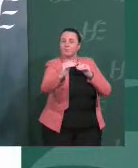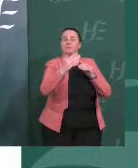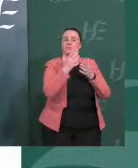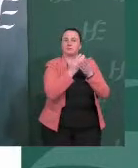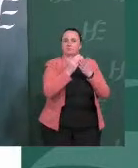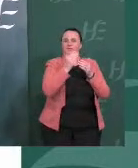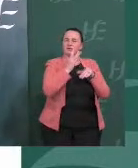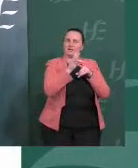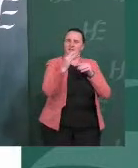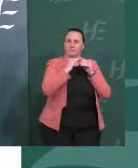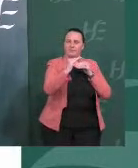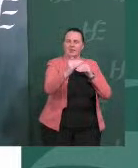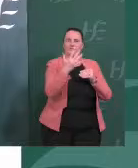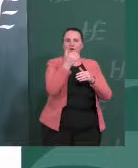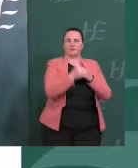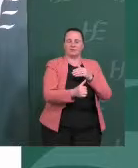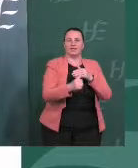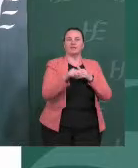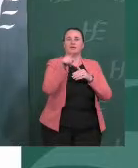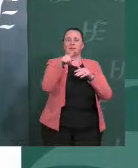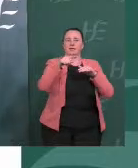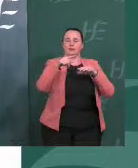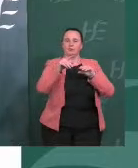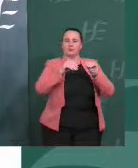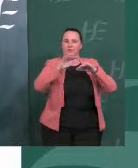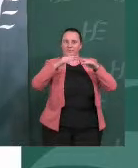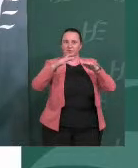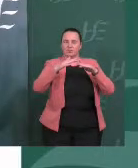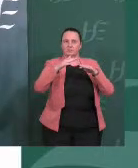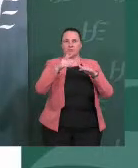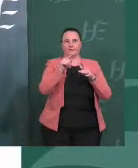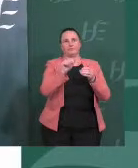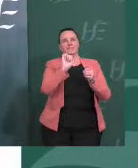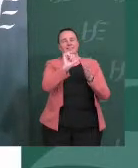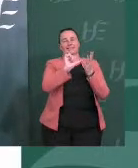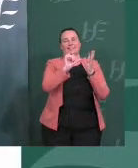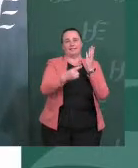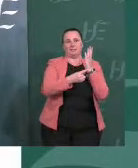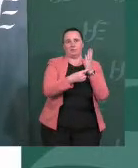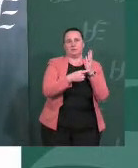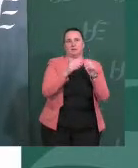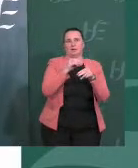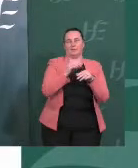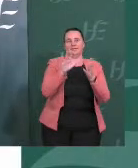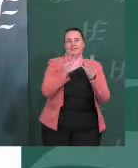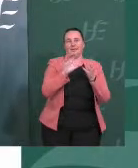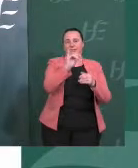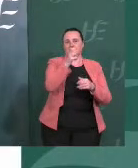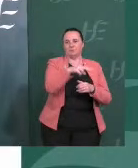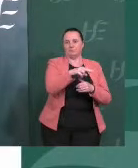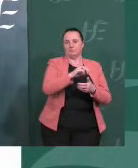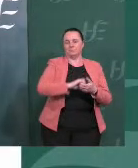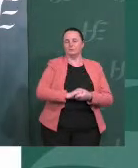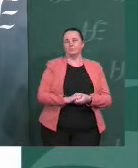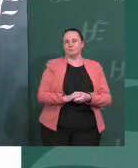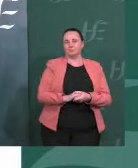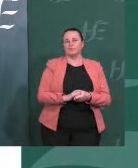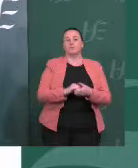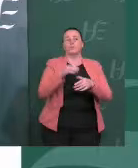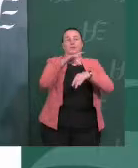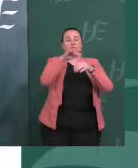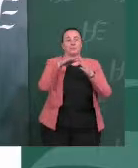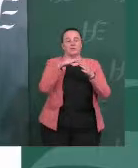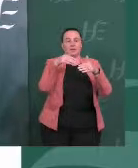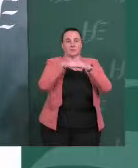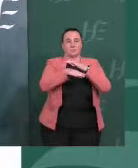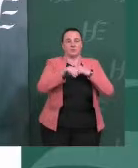plateauing. And that 5-day moving average peaked at well over 6,000 on the 10th of January. Our hospital admissions are a bit higher than